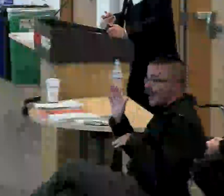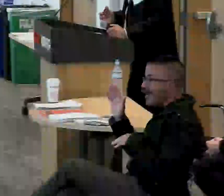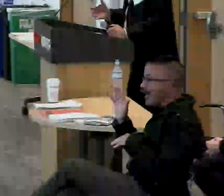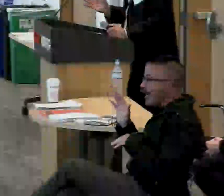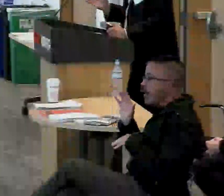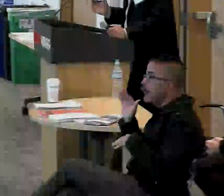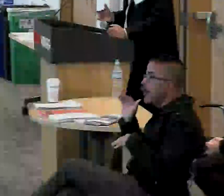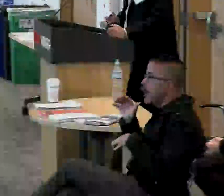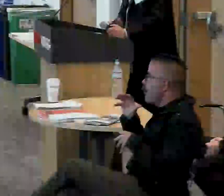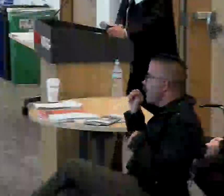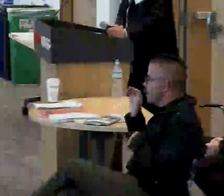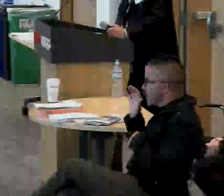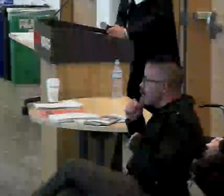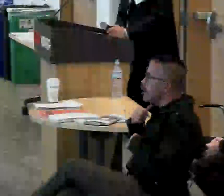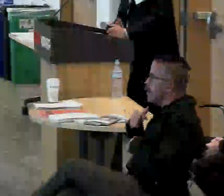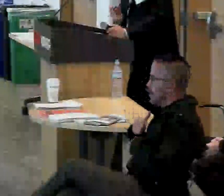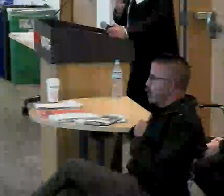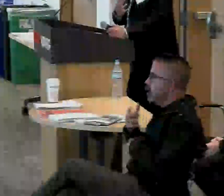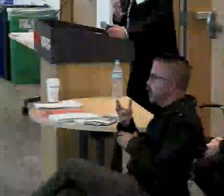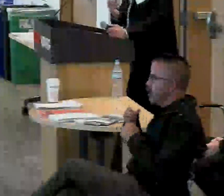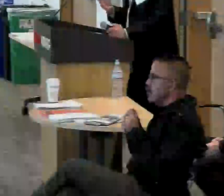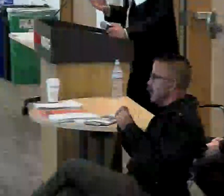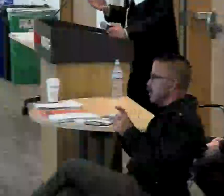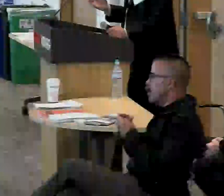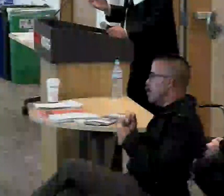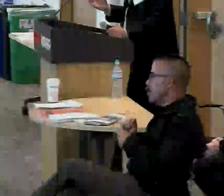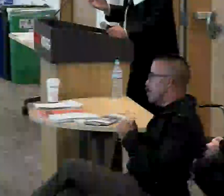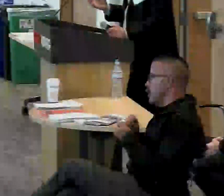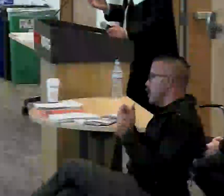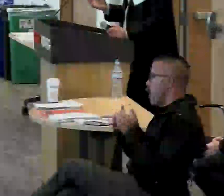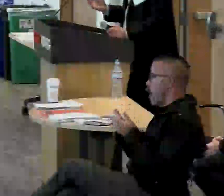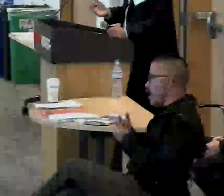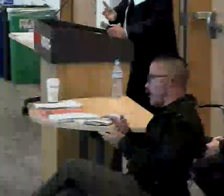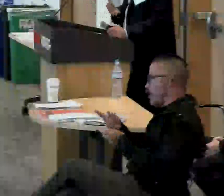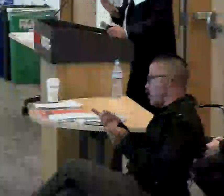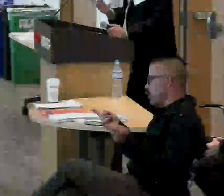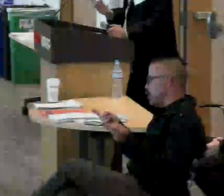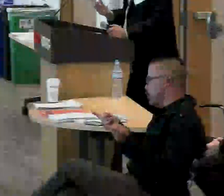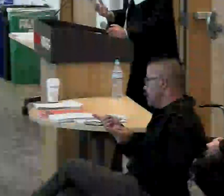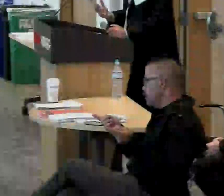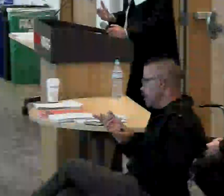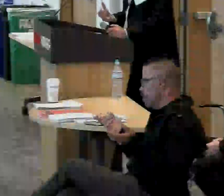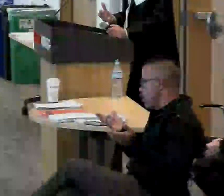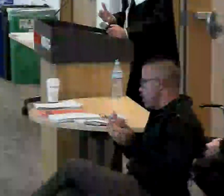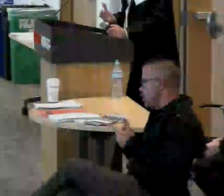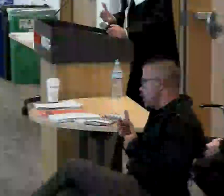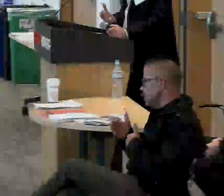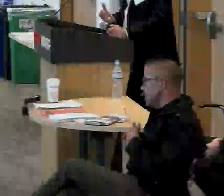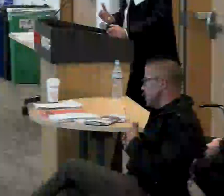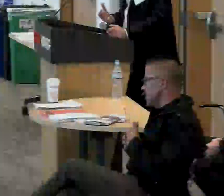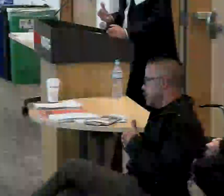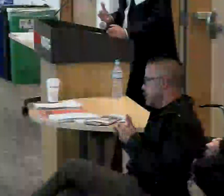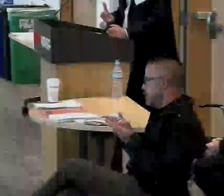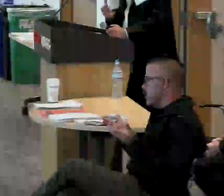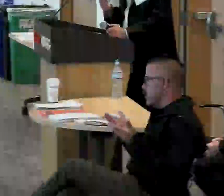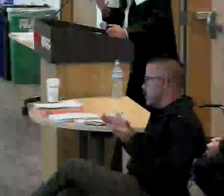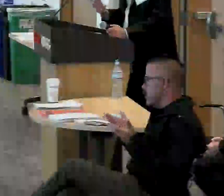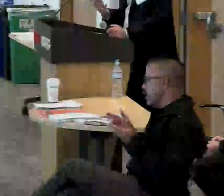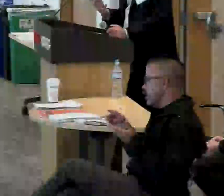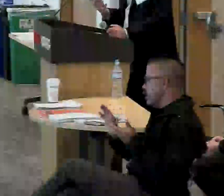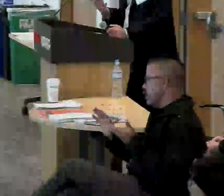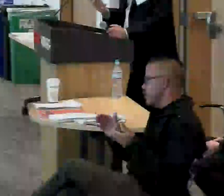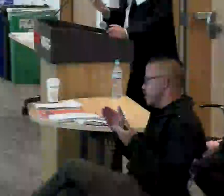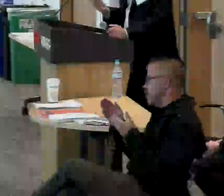gathering and won't be talked about again. We want to continue working with all of you. What do you think would come next? What do you think is